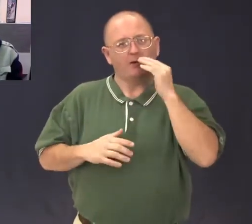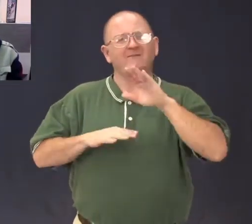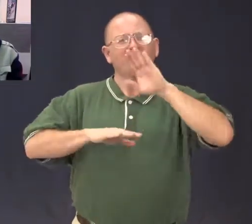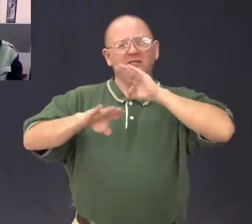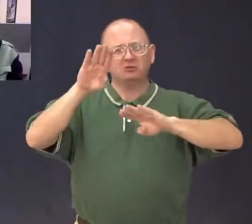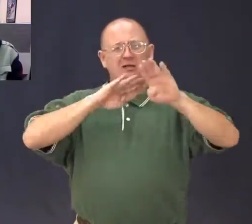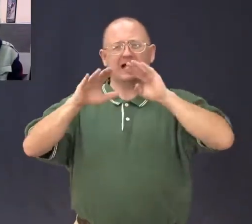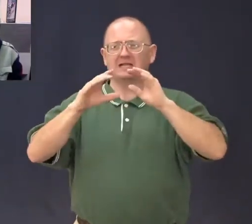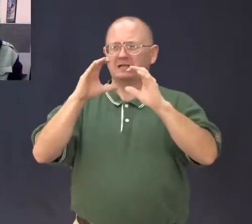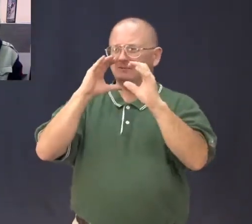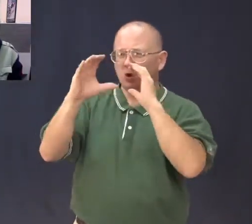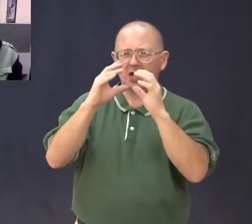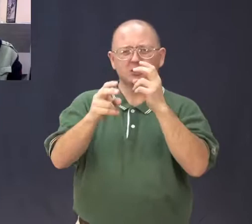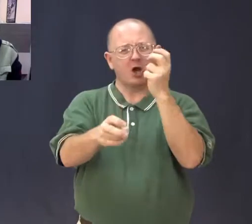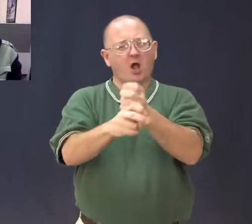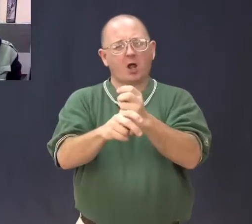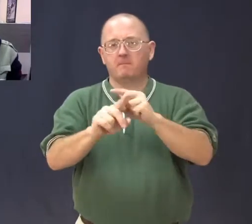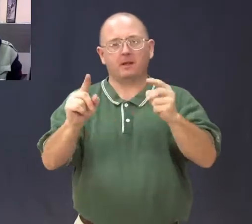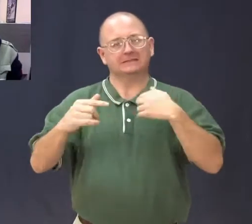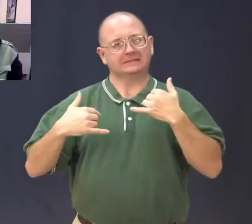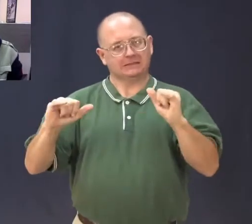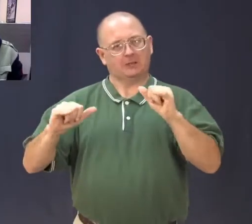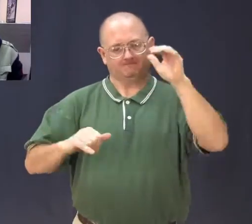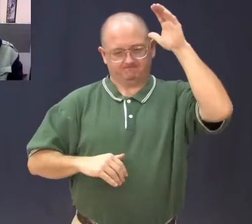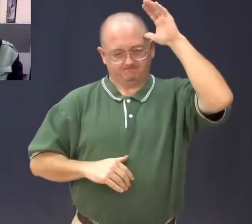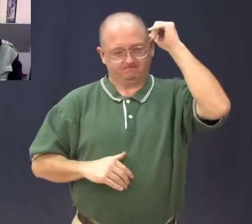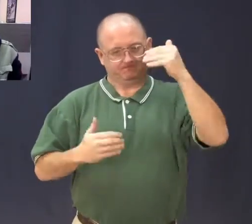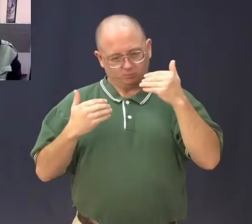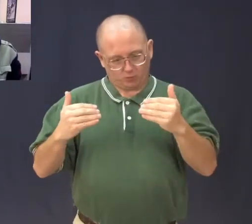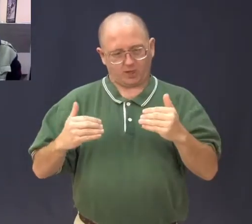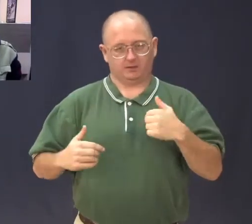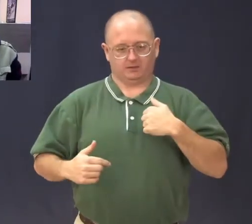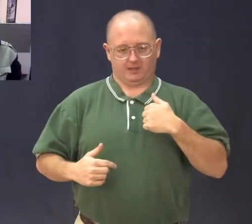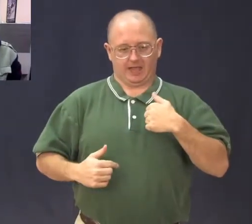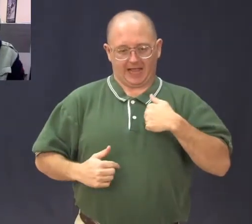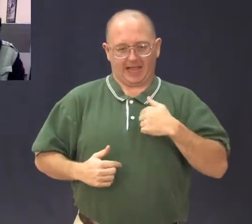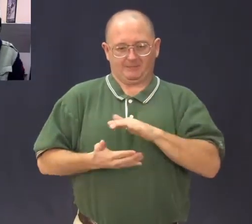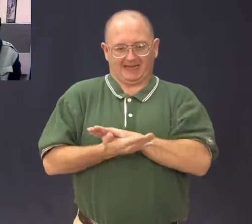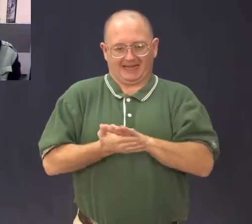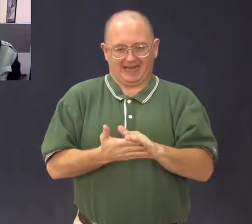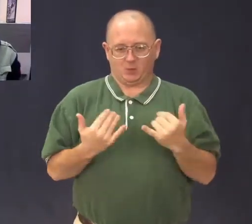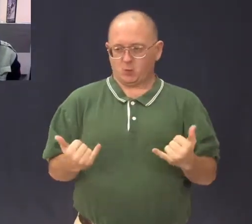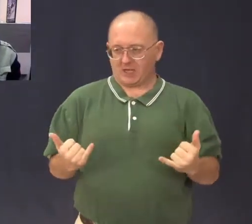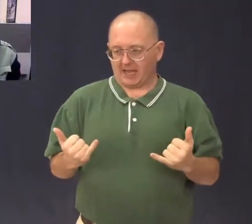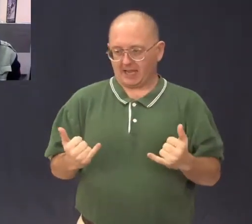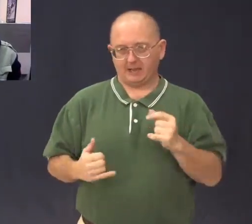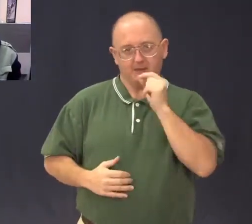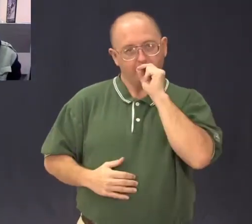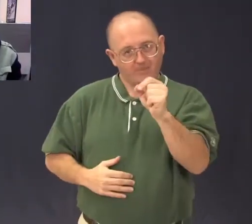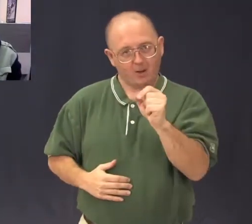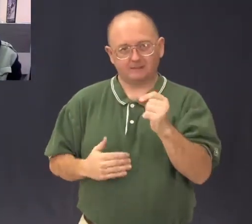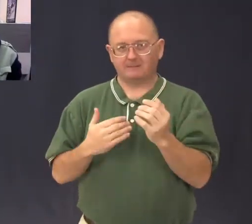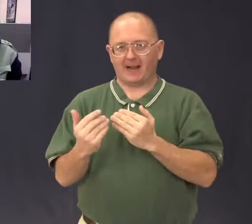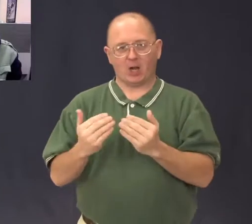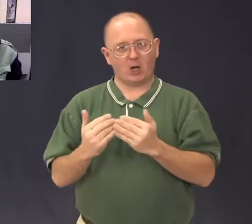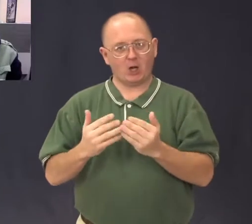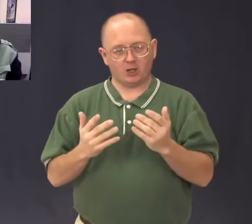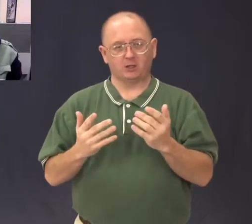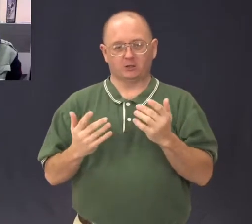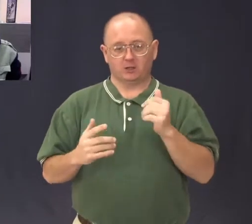But despite all that, I was serious about my treatment. Even though the communication was difficult and there were problems, it didn't matter to me because I was going to